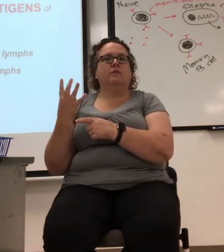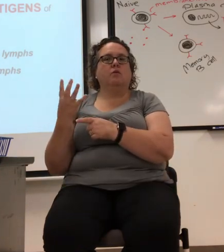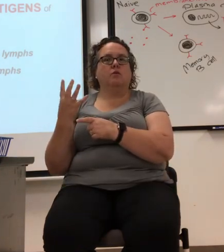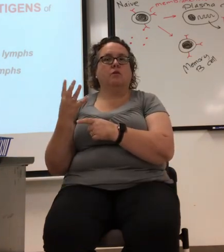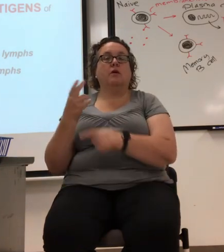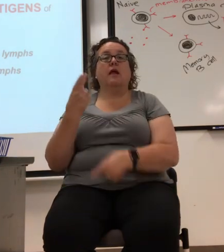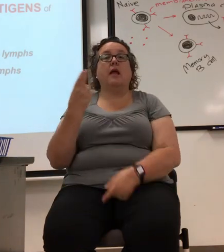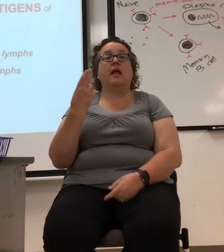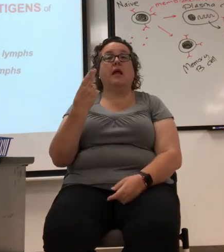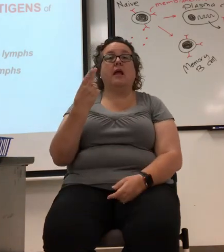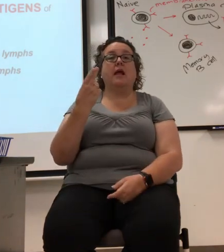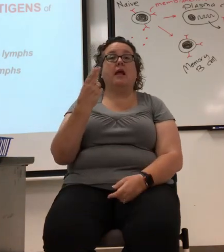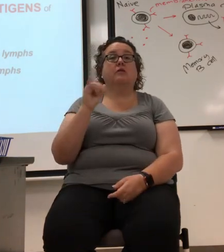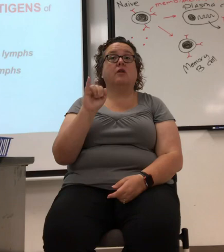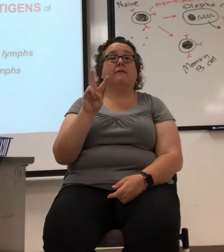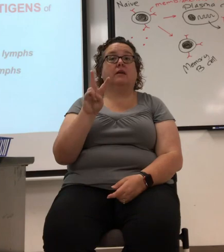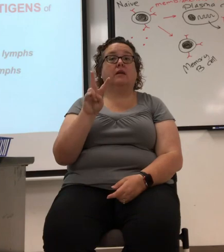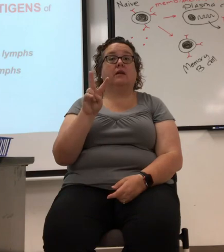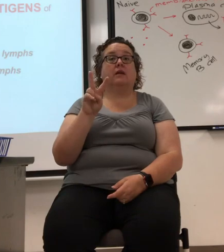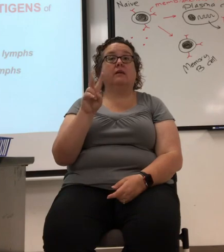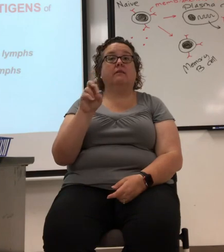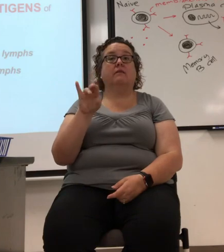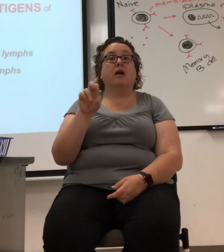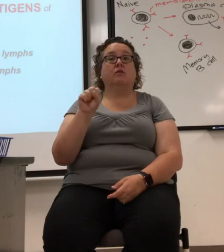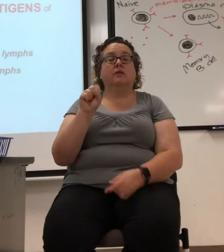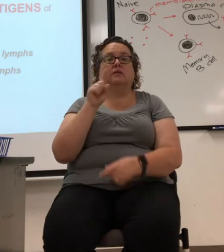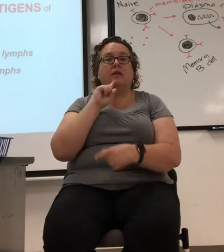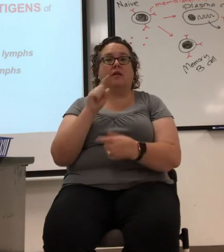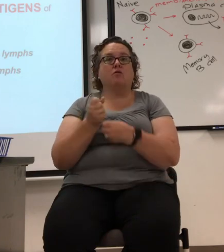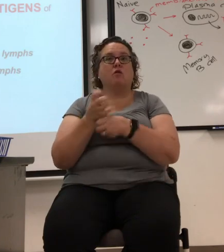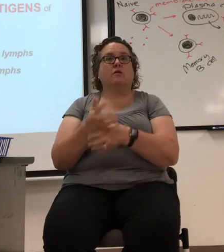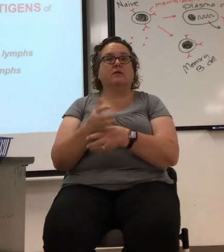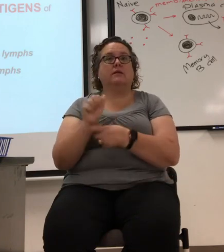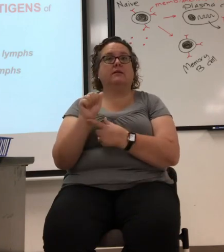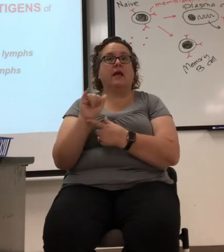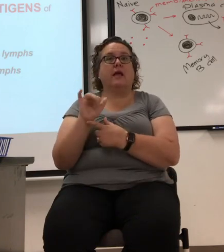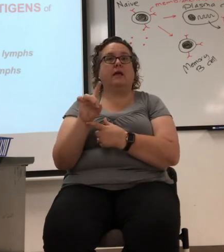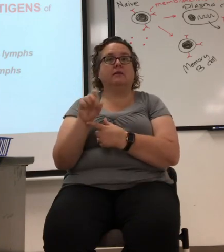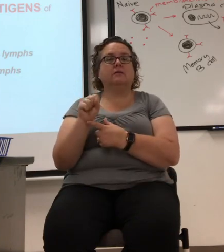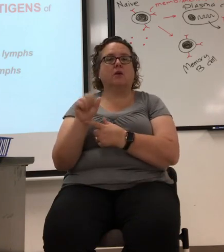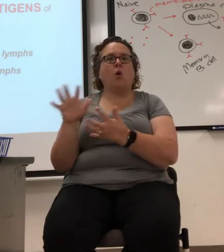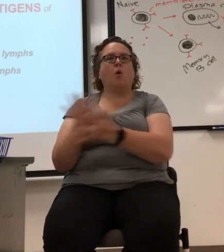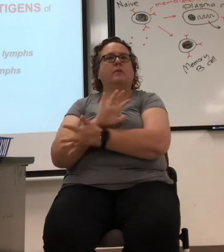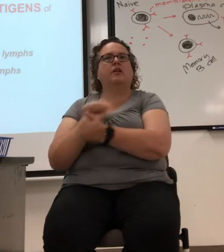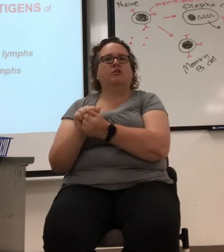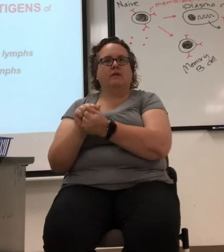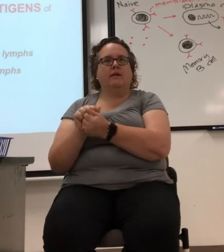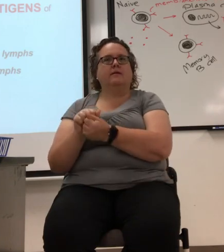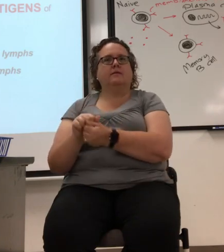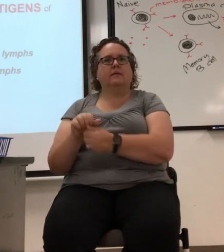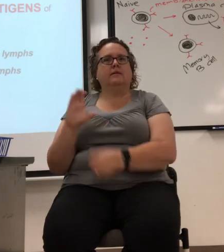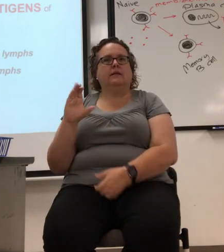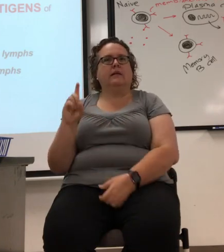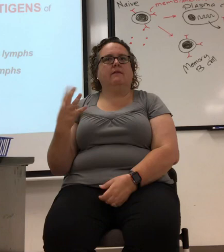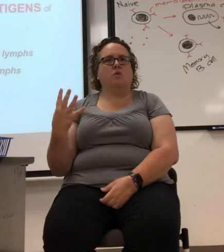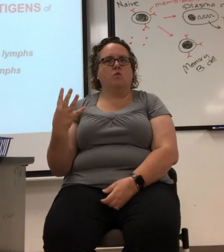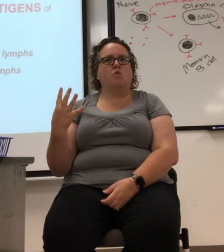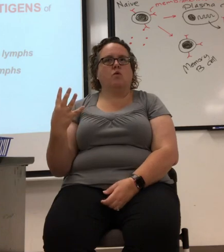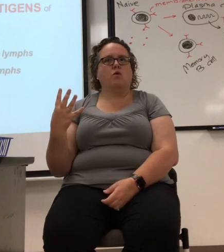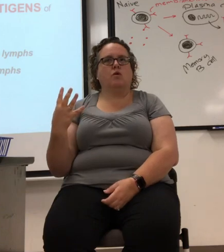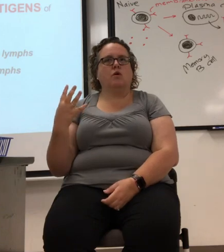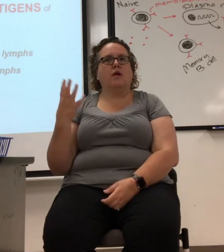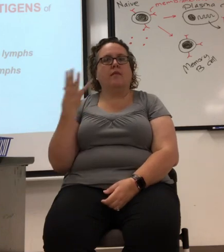HIV, the virus that causes AIDS, obliterates CD4 cells. So that underscores the importance